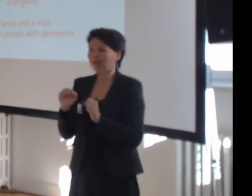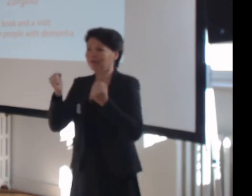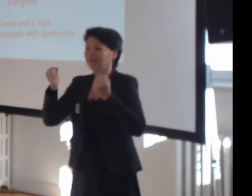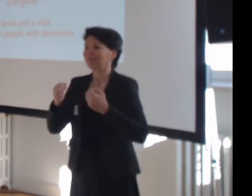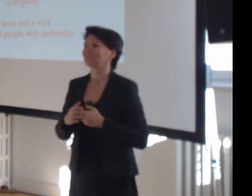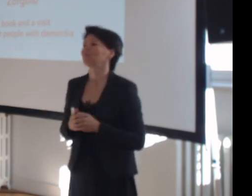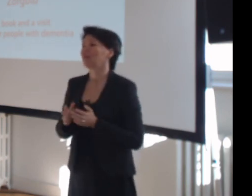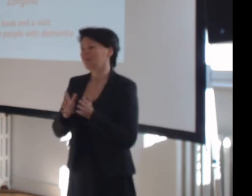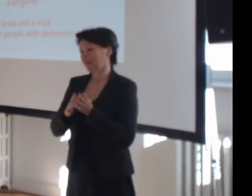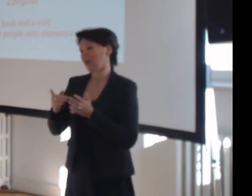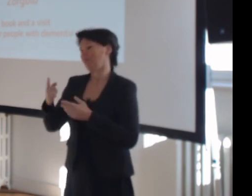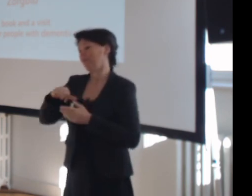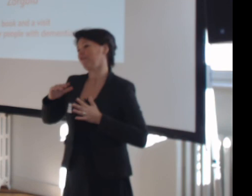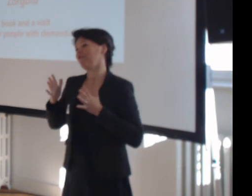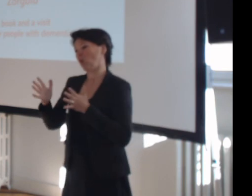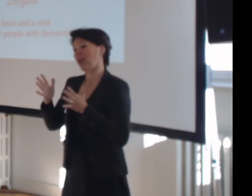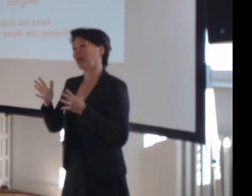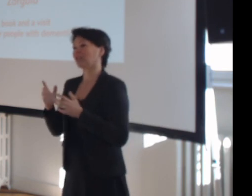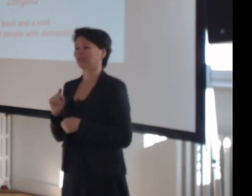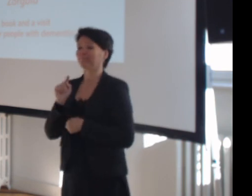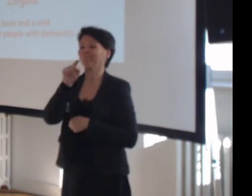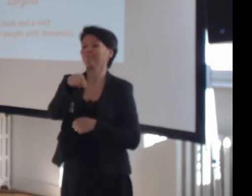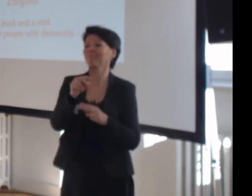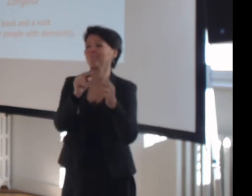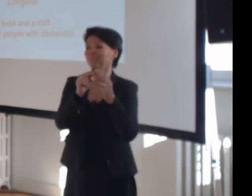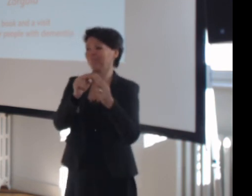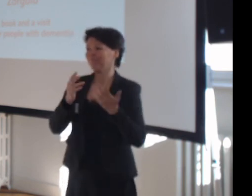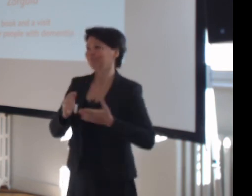all its volunteers come to the picture.